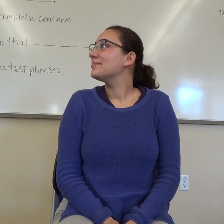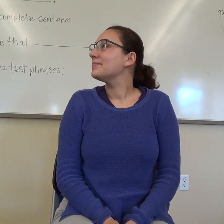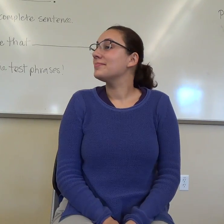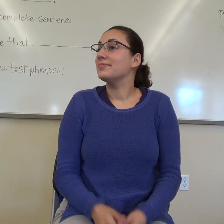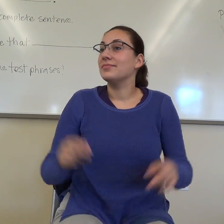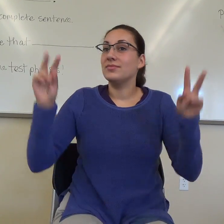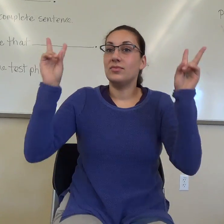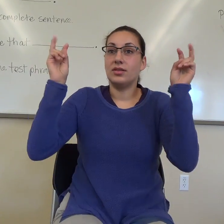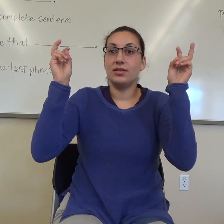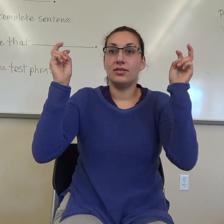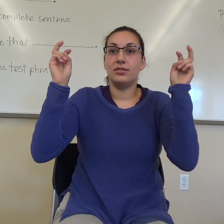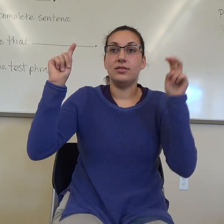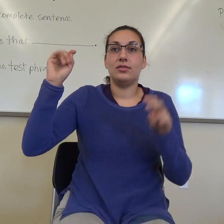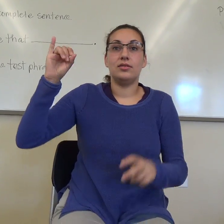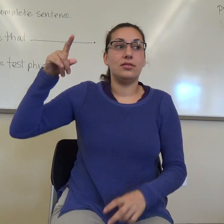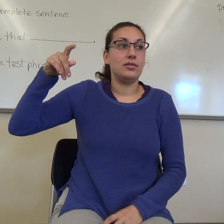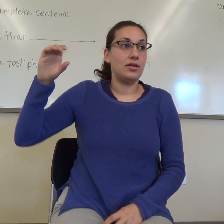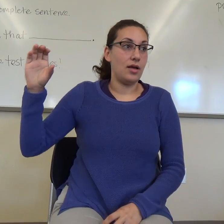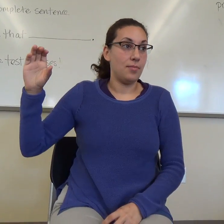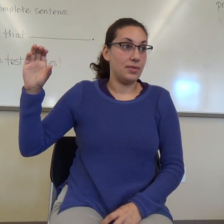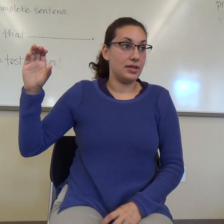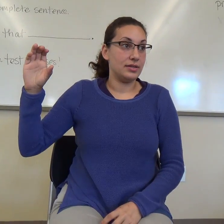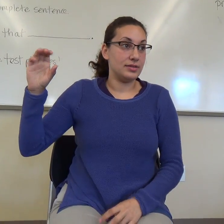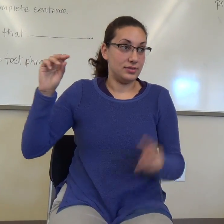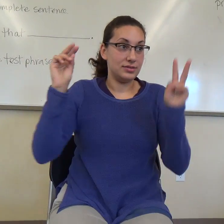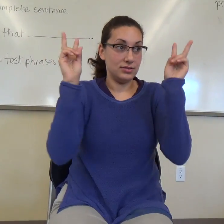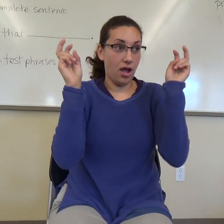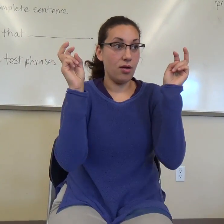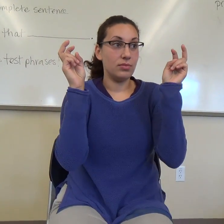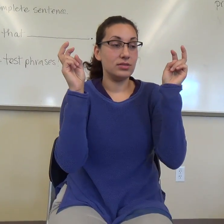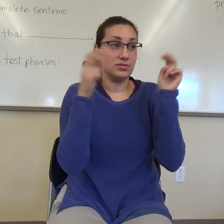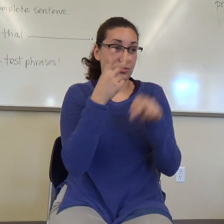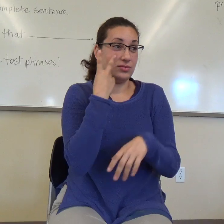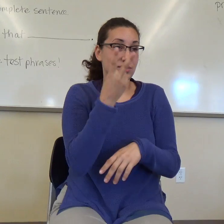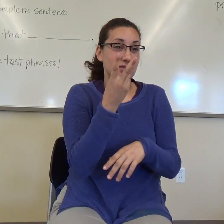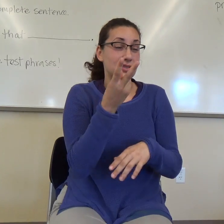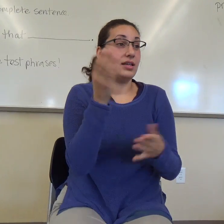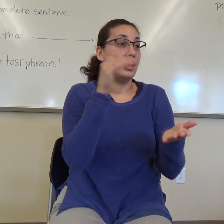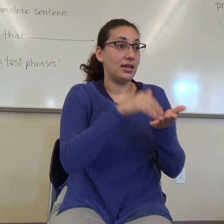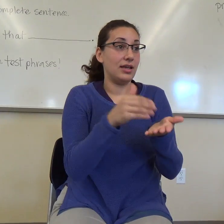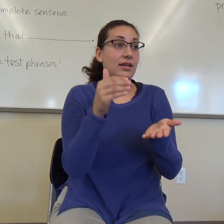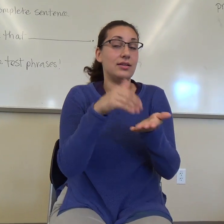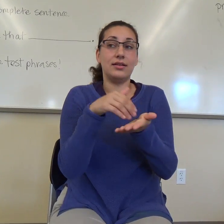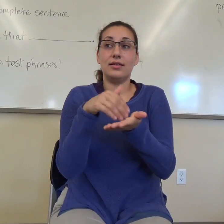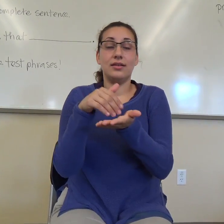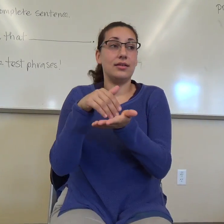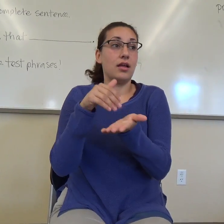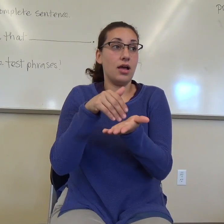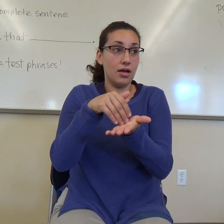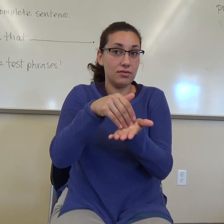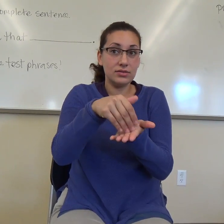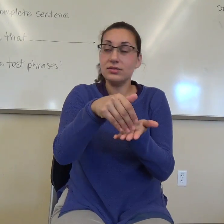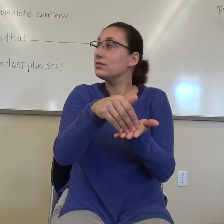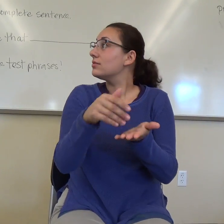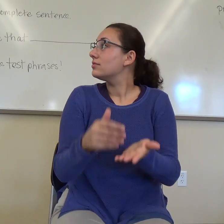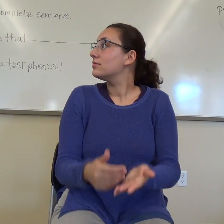topic, the thing that is repeated throughout, and here's where the trick came